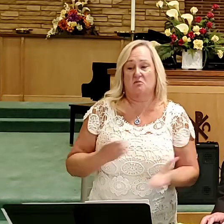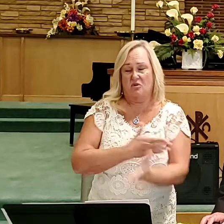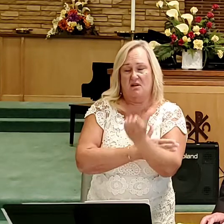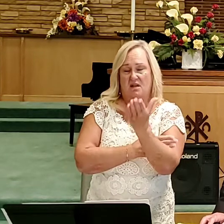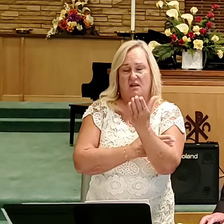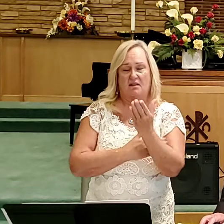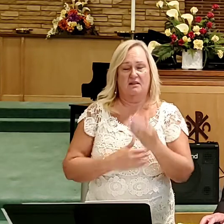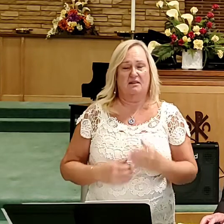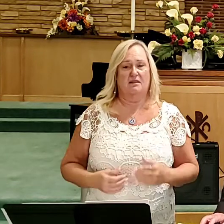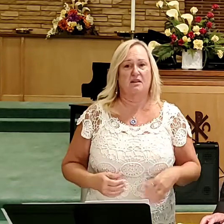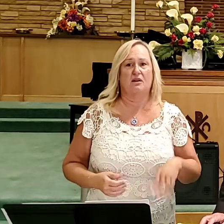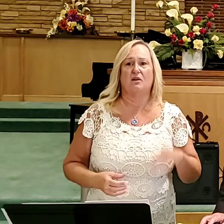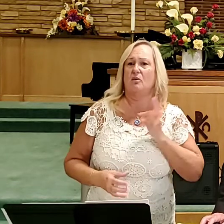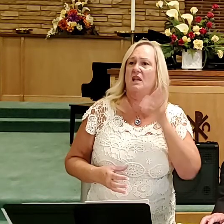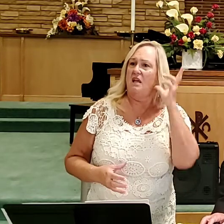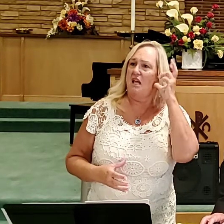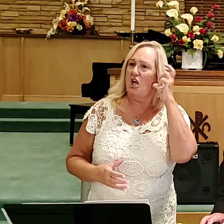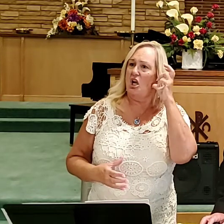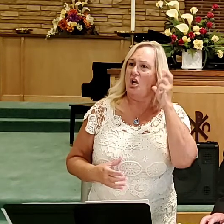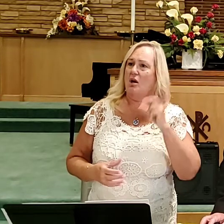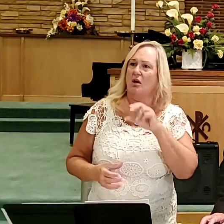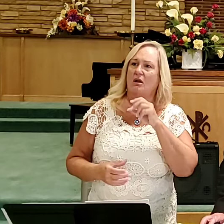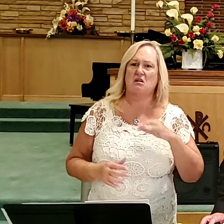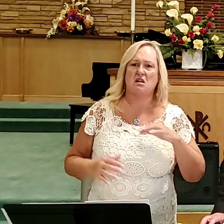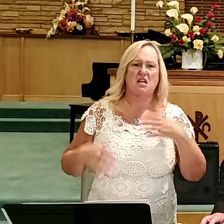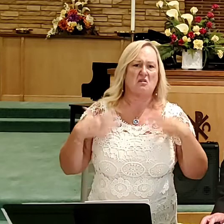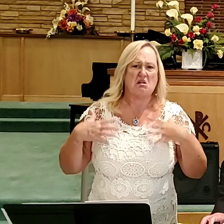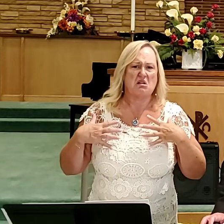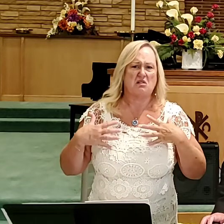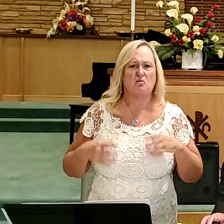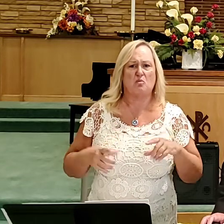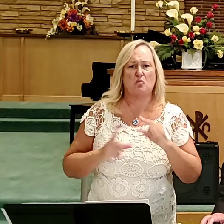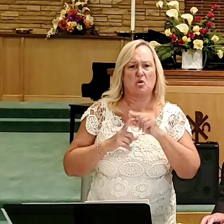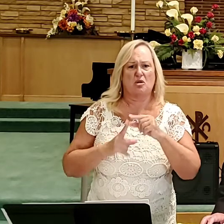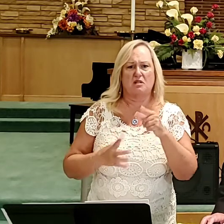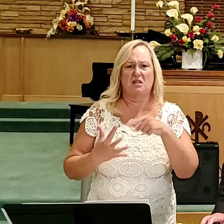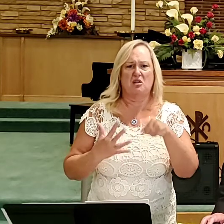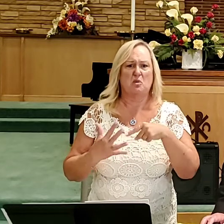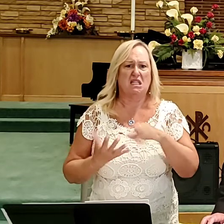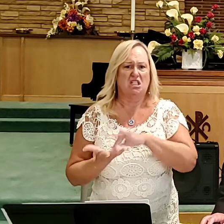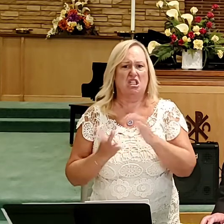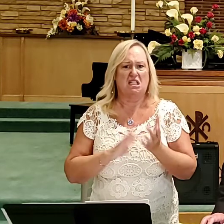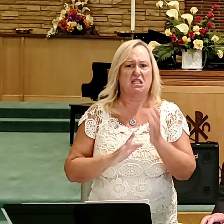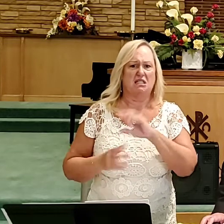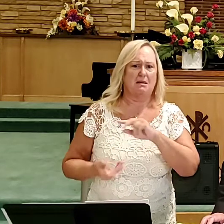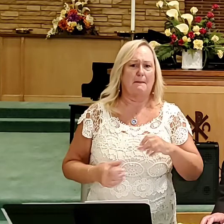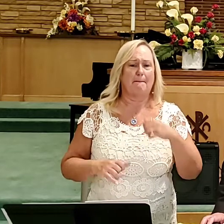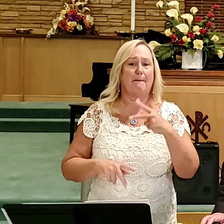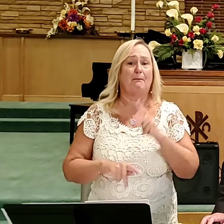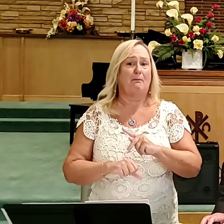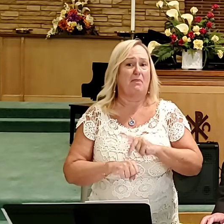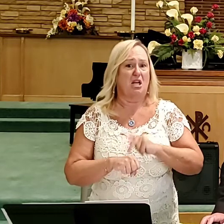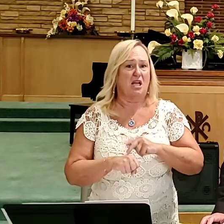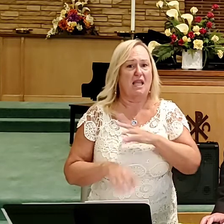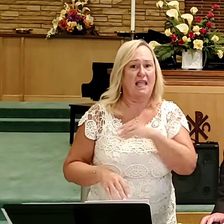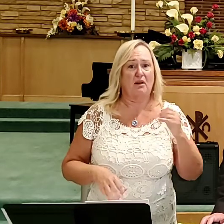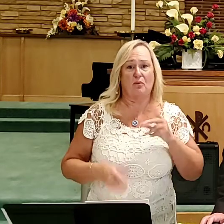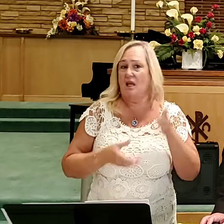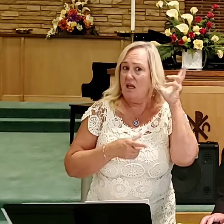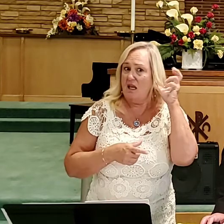morning, we hear crosswords between Jesus and Peter, and we